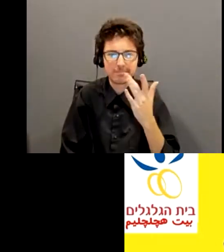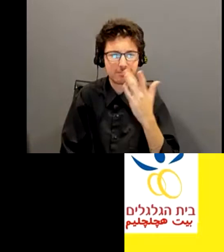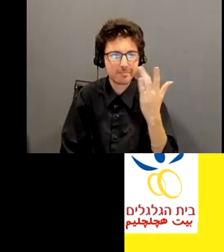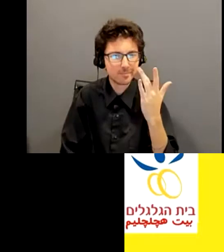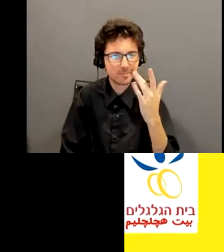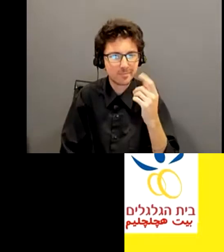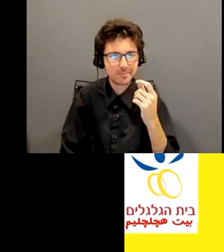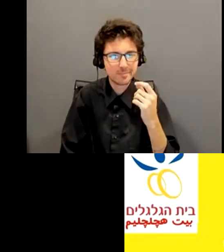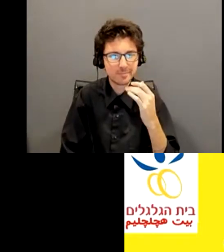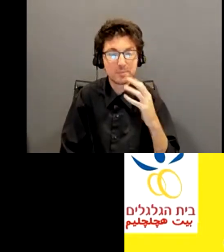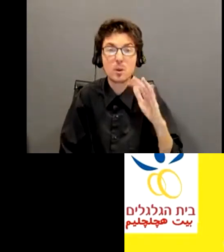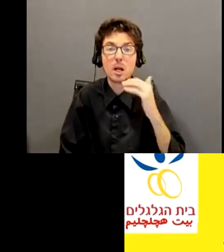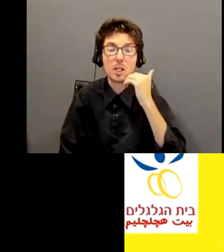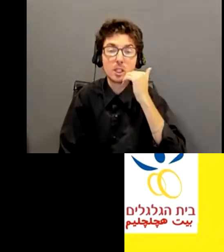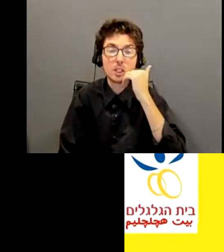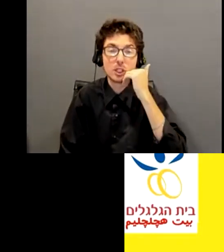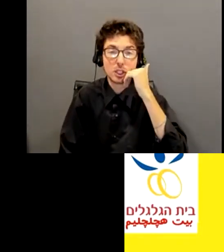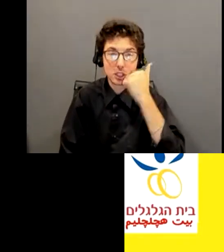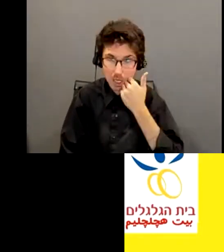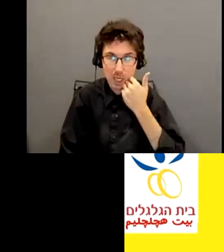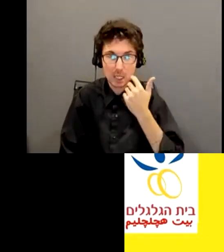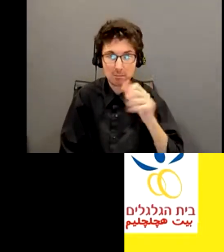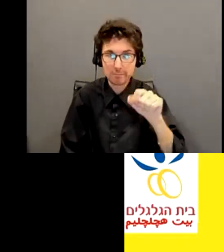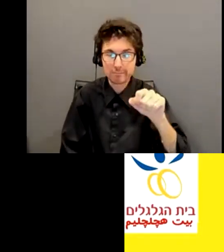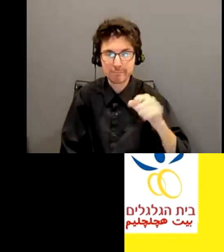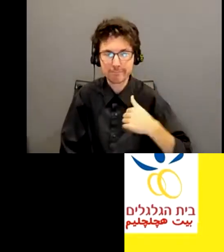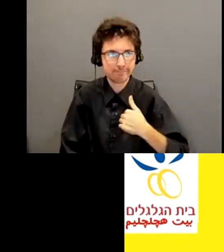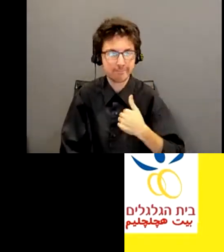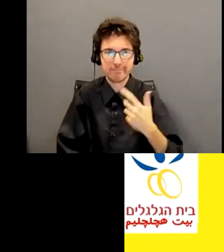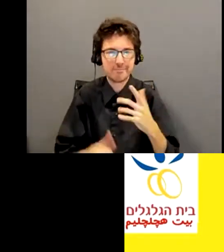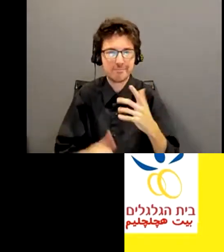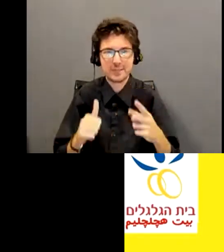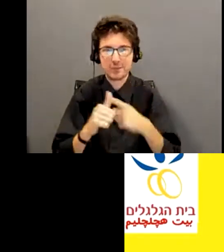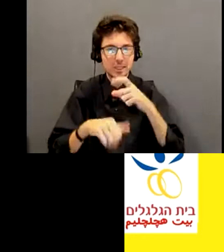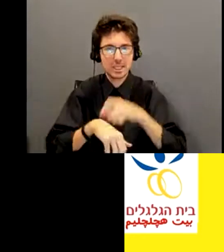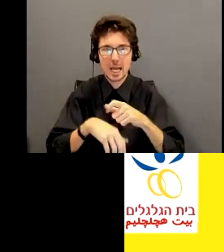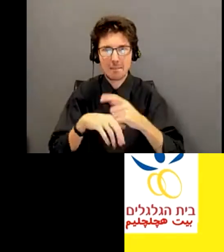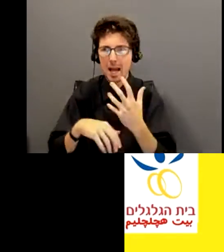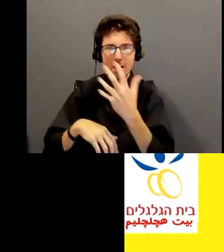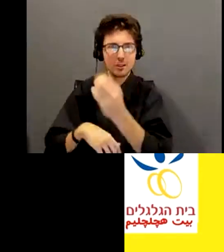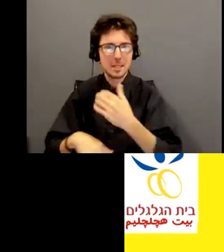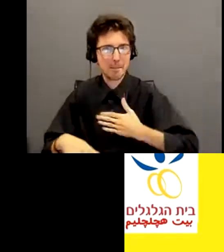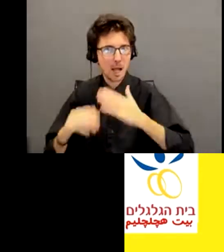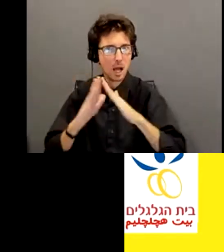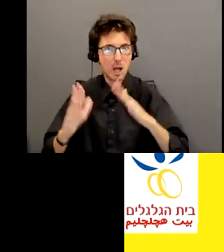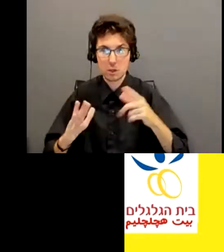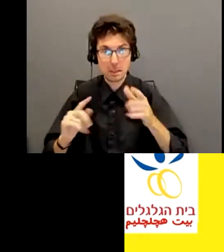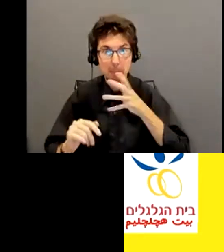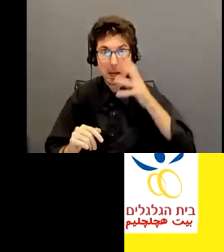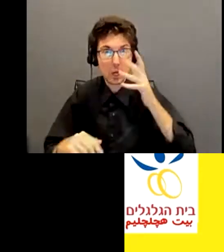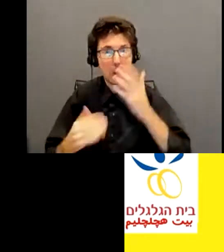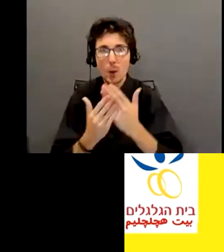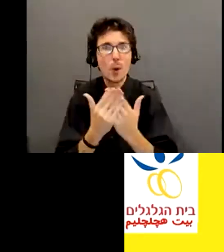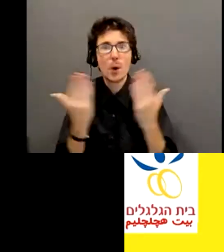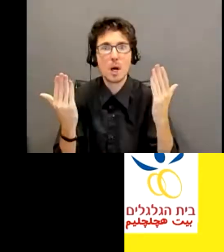I was really shy at first because it was my first time being on a weekend outside my house without my parents.